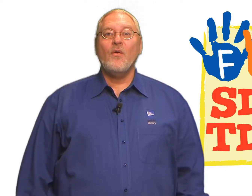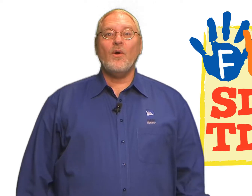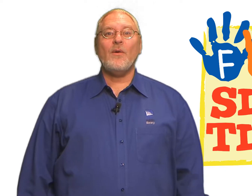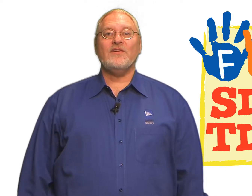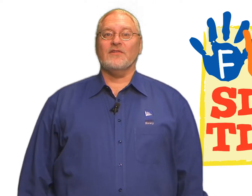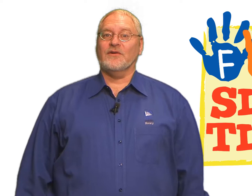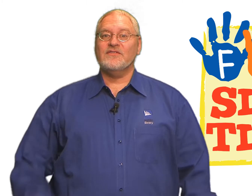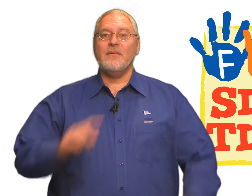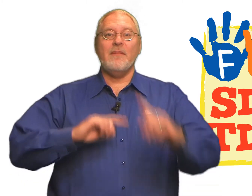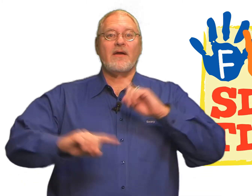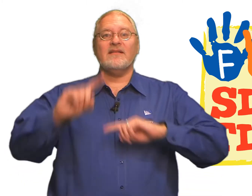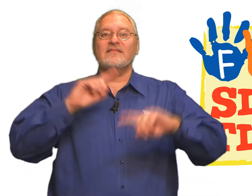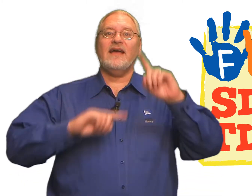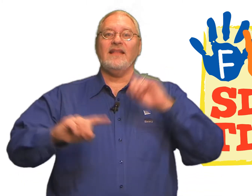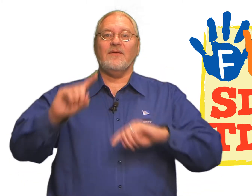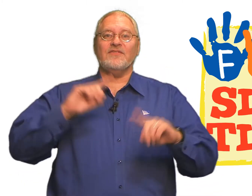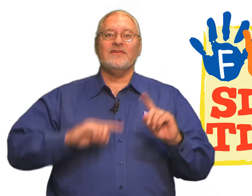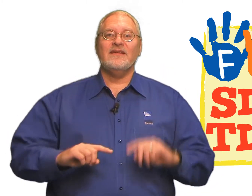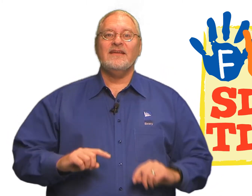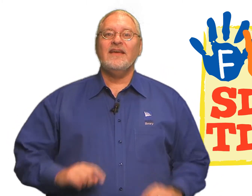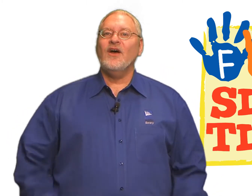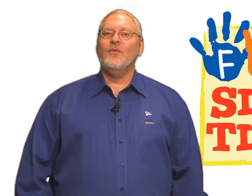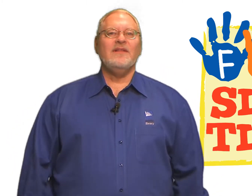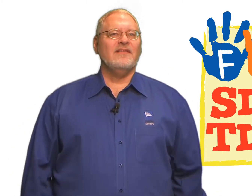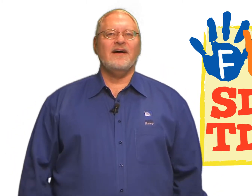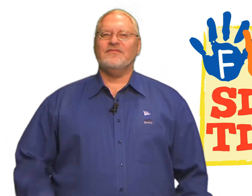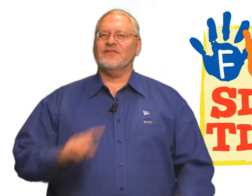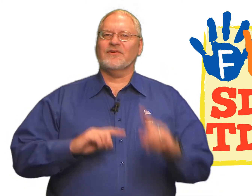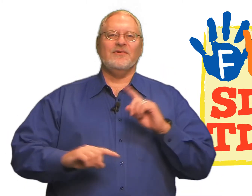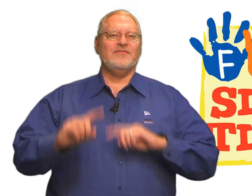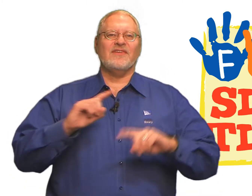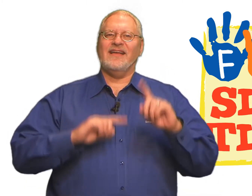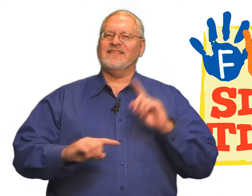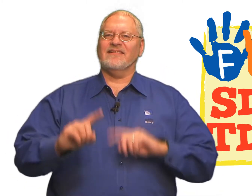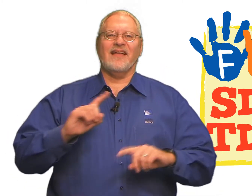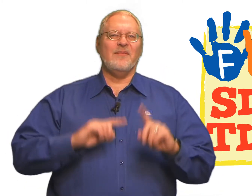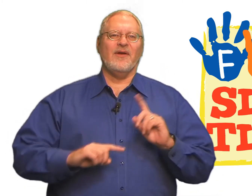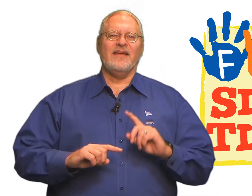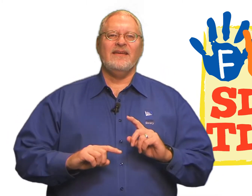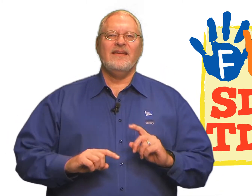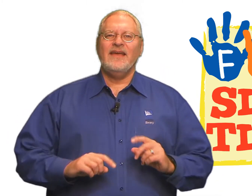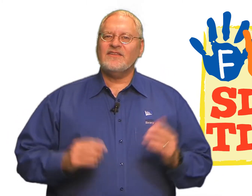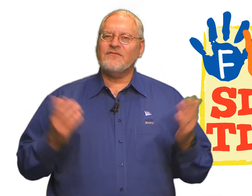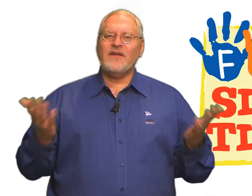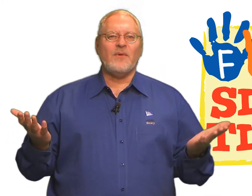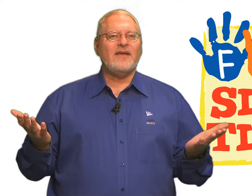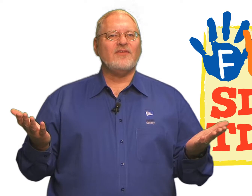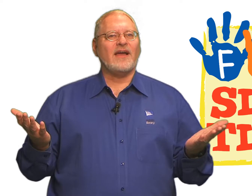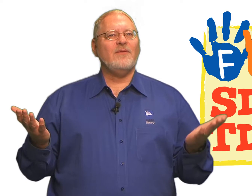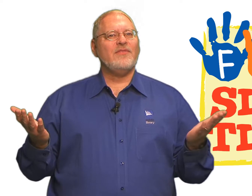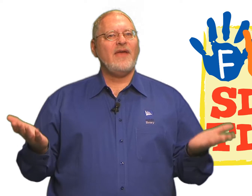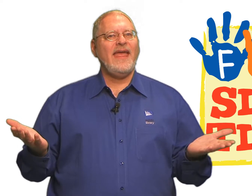We're going to learn some American Sign Language. We love to learn new signs at the library. It's a fun way of talking with your